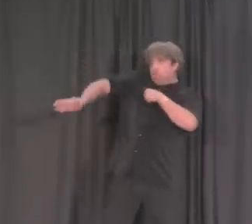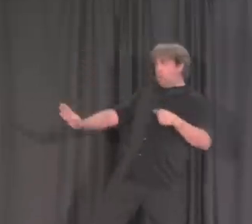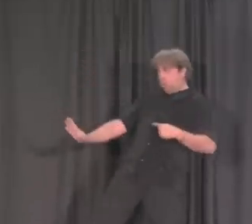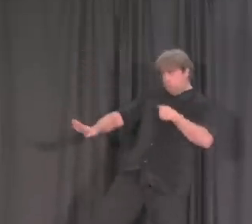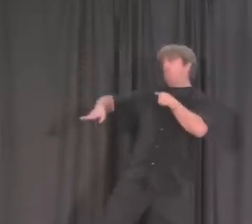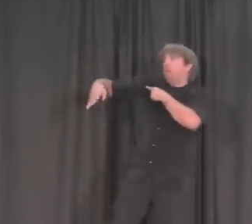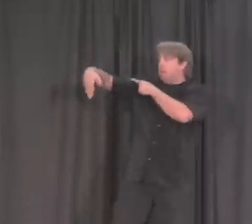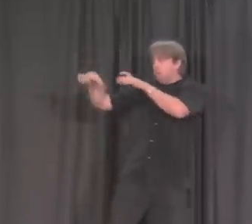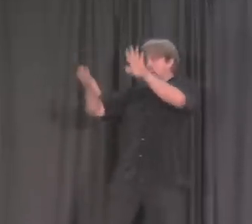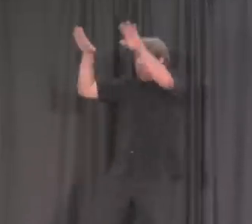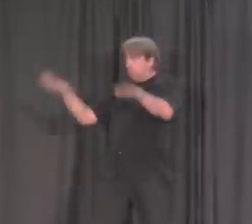Whoa!